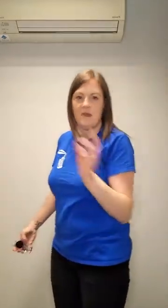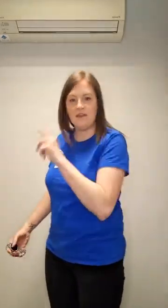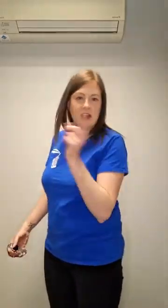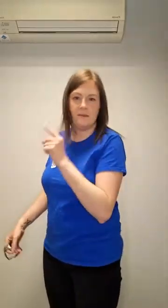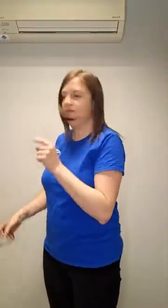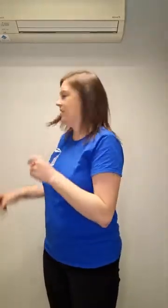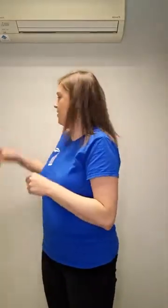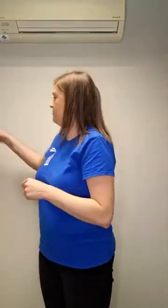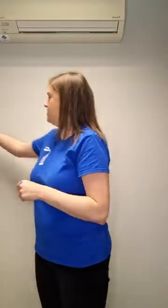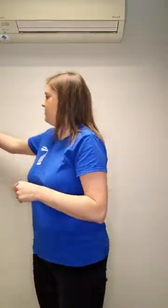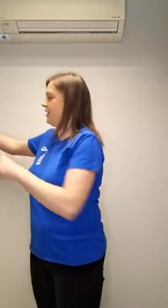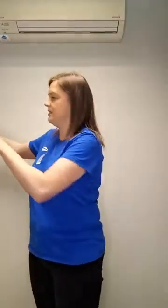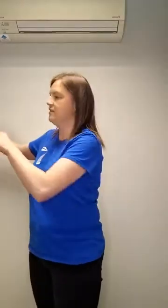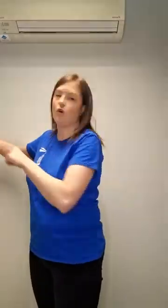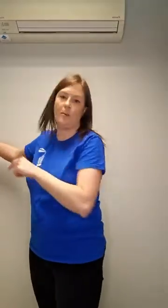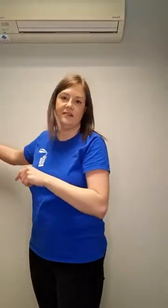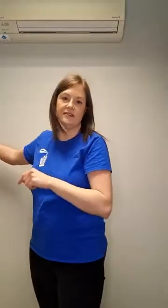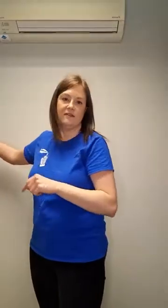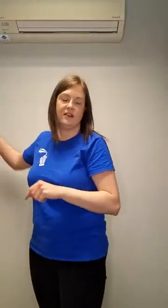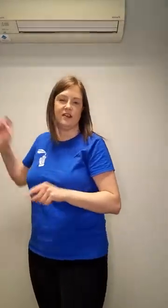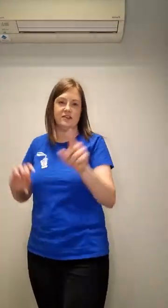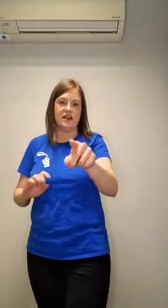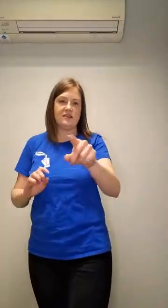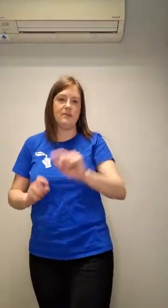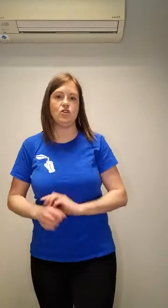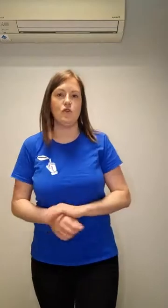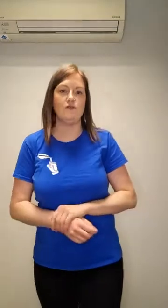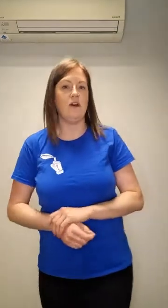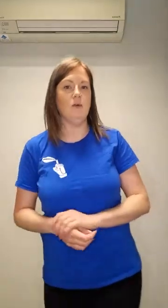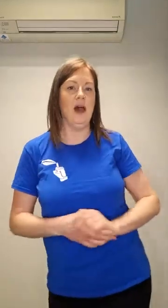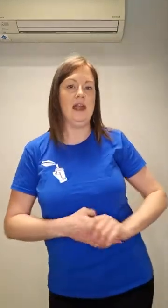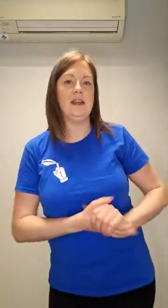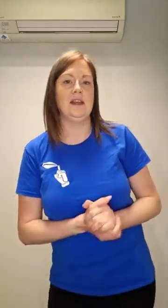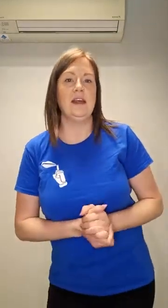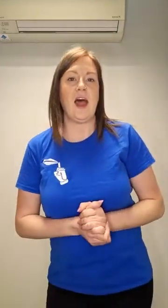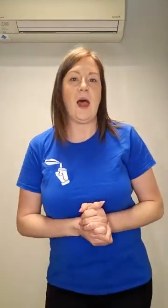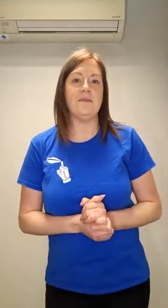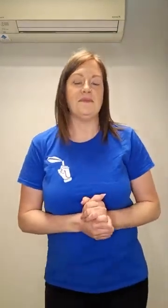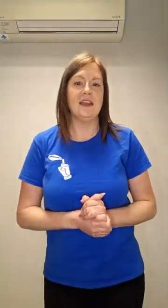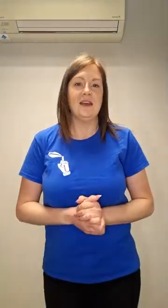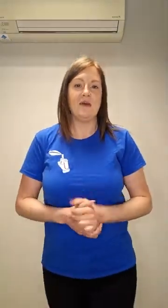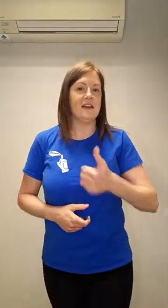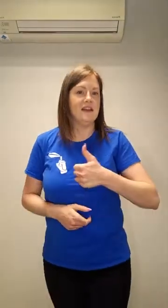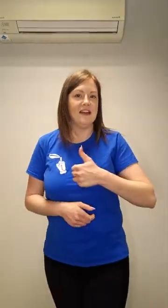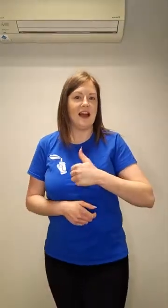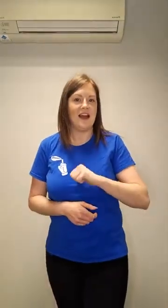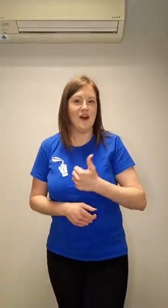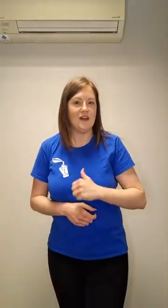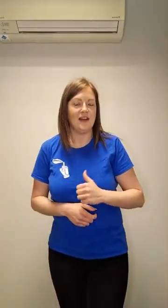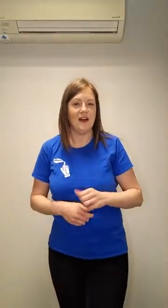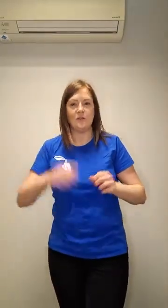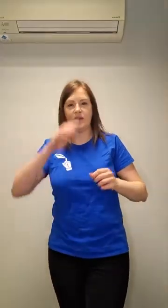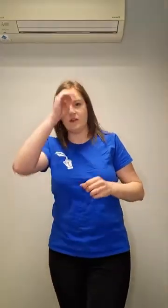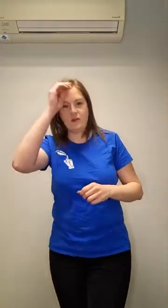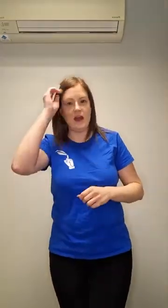I keep flicking over it so that I can see your comments and everything, because that's a bit too far away. But hello, I hope that you